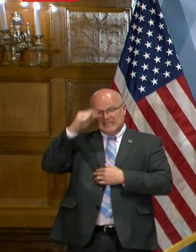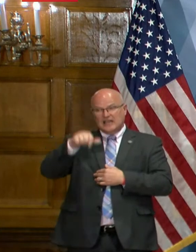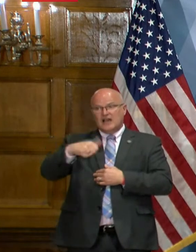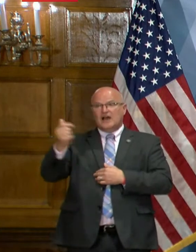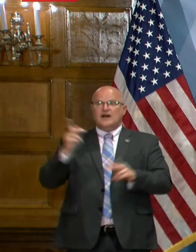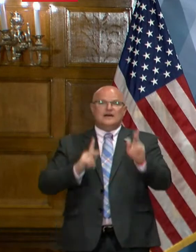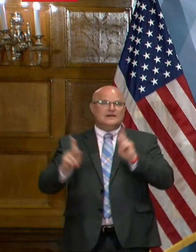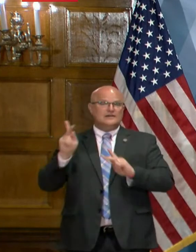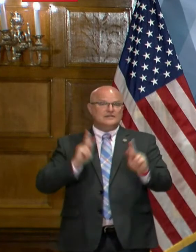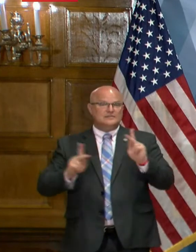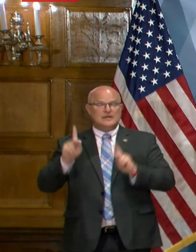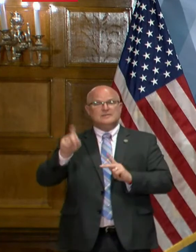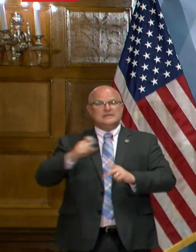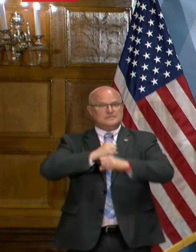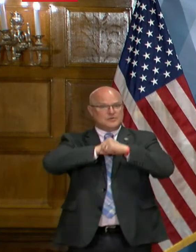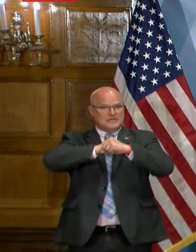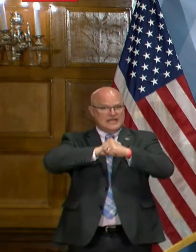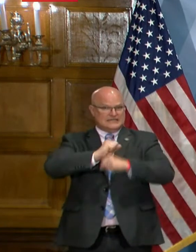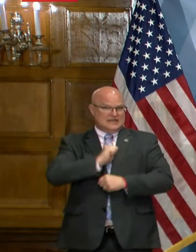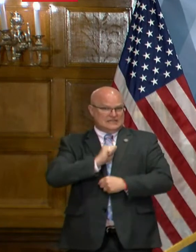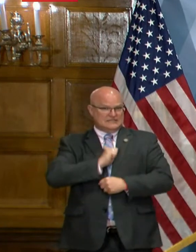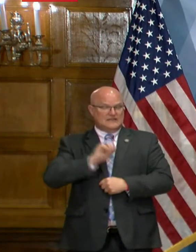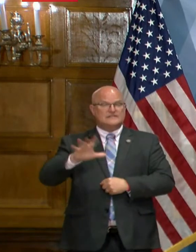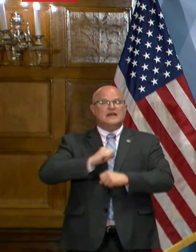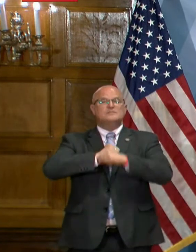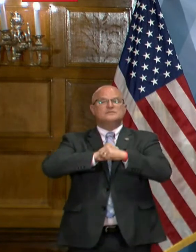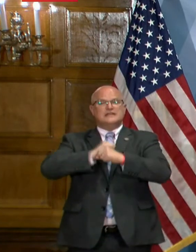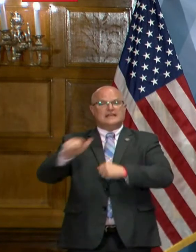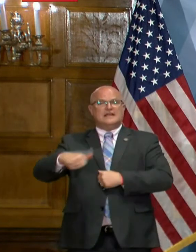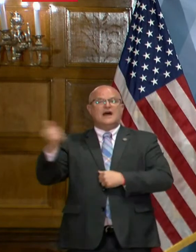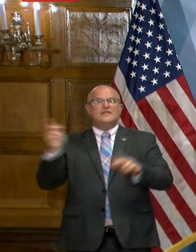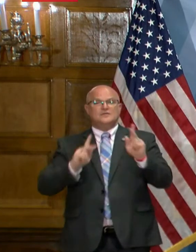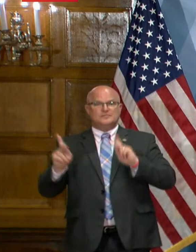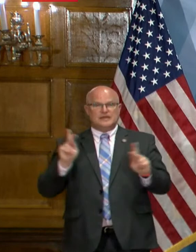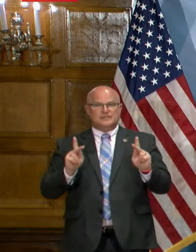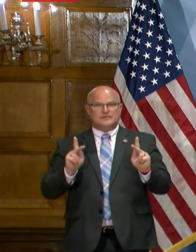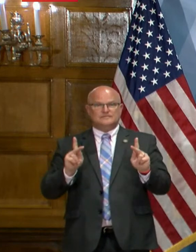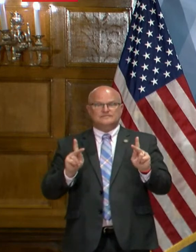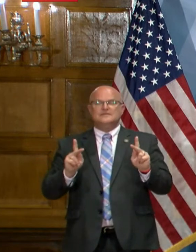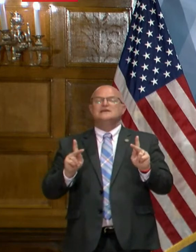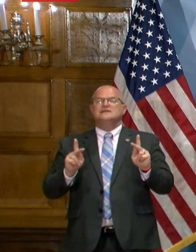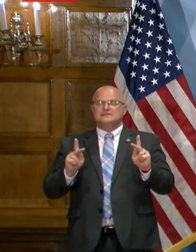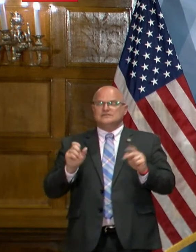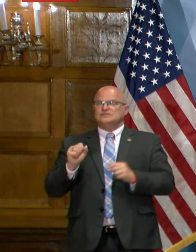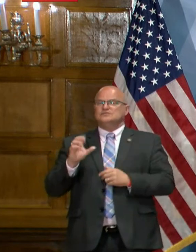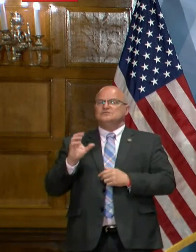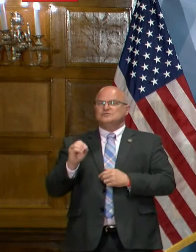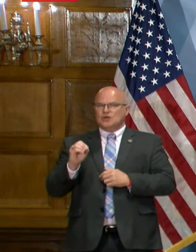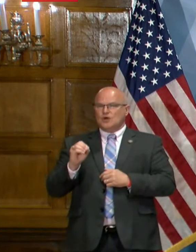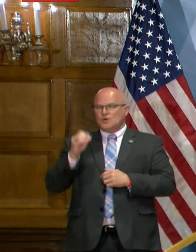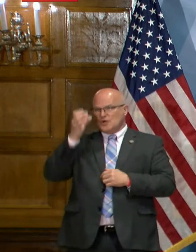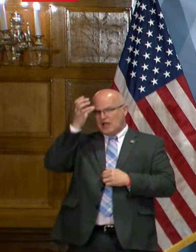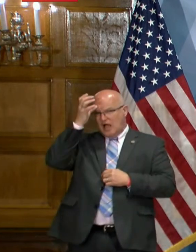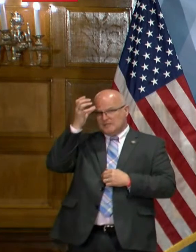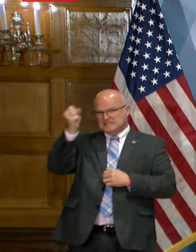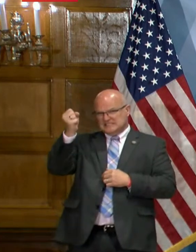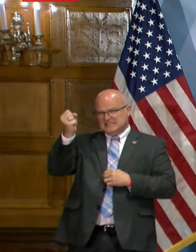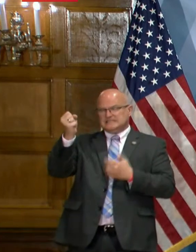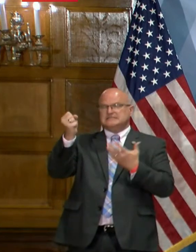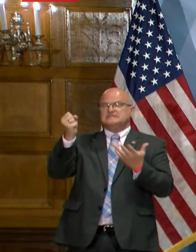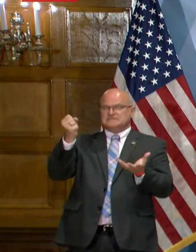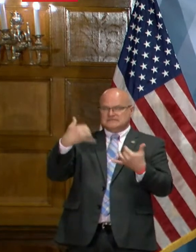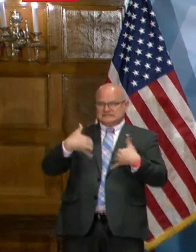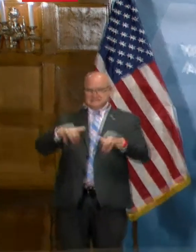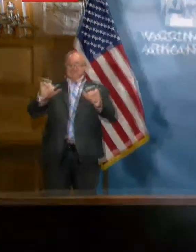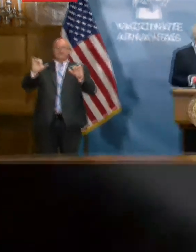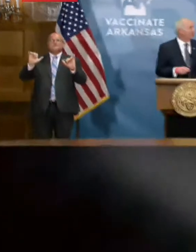we need to protect ourselves and others. And so common sense should govern. And in addition, we want to look